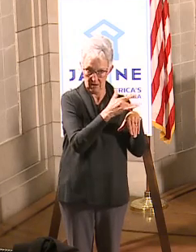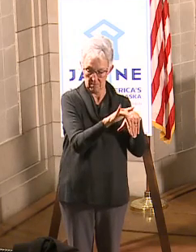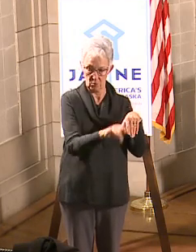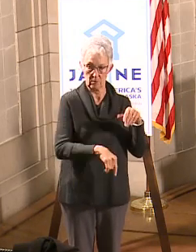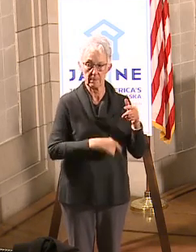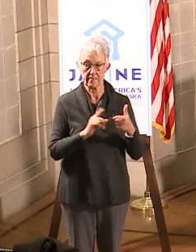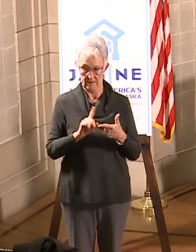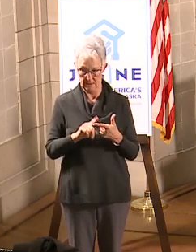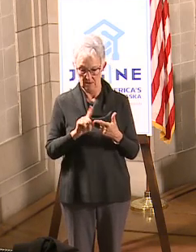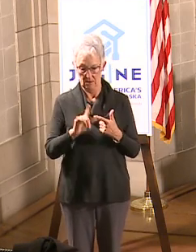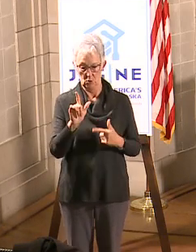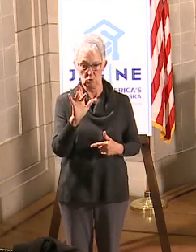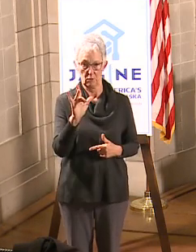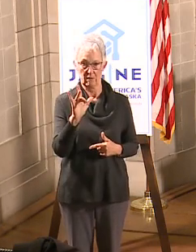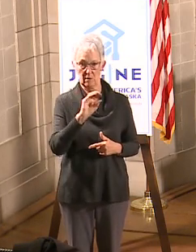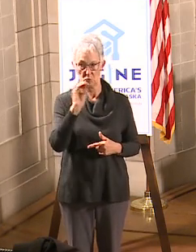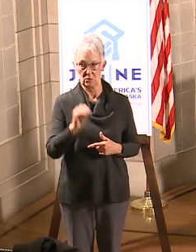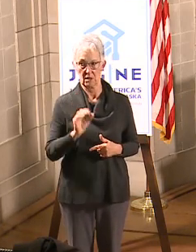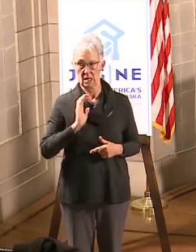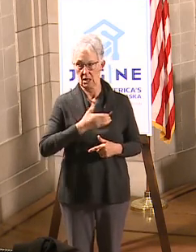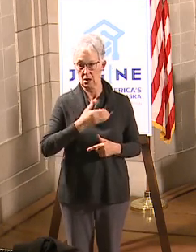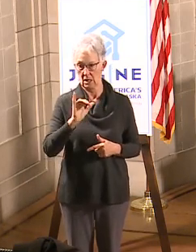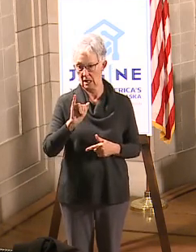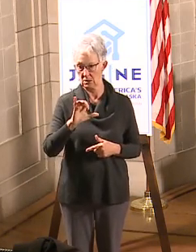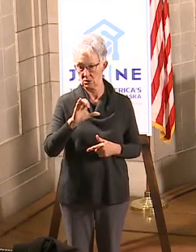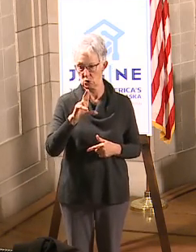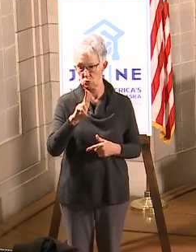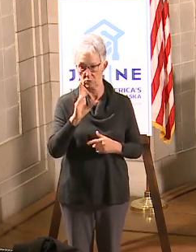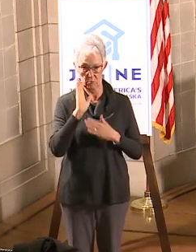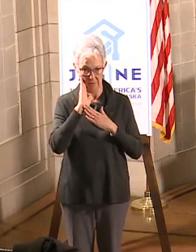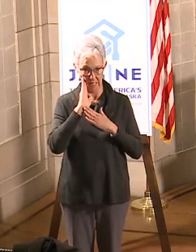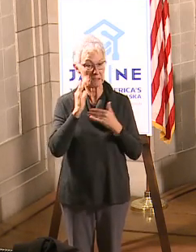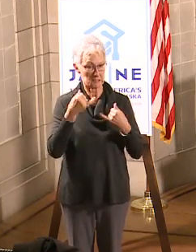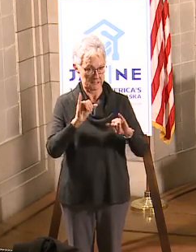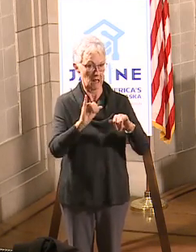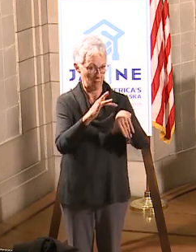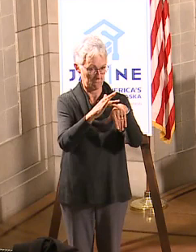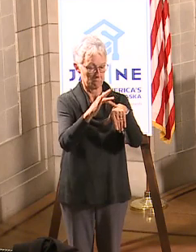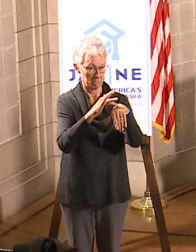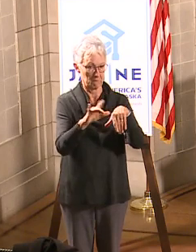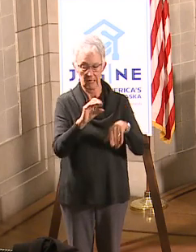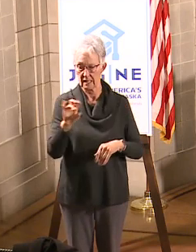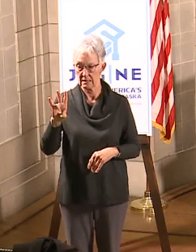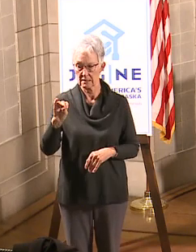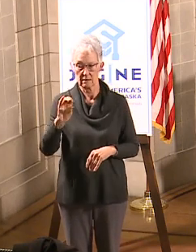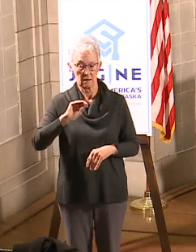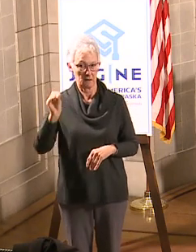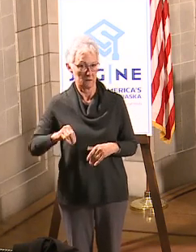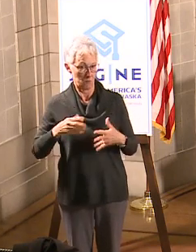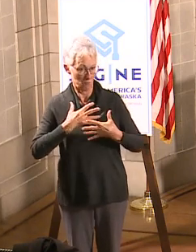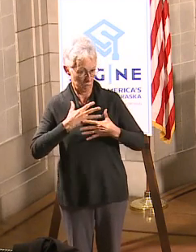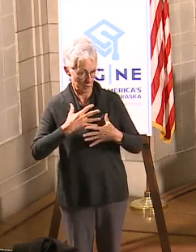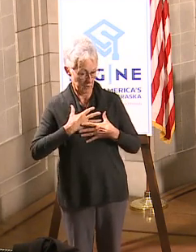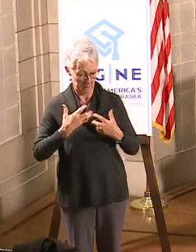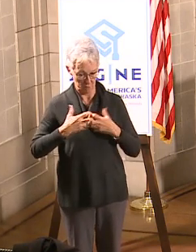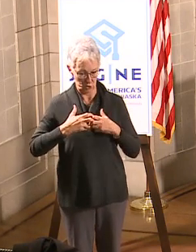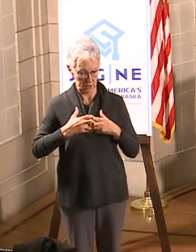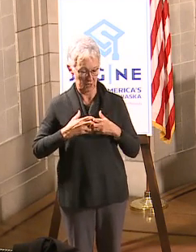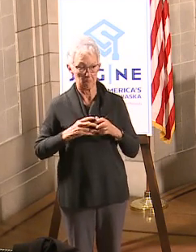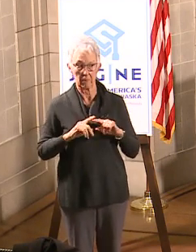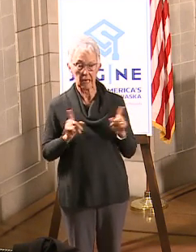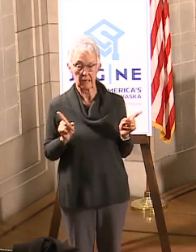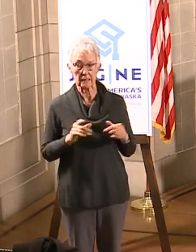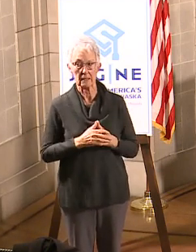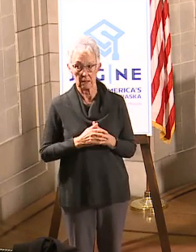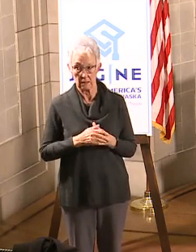30%? Yeah, 25% of our ICU beds are available and 70% of our ventilators. Now, as you know, about a week and a